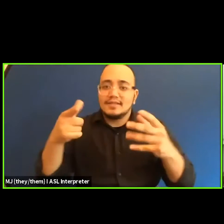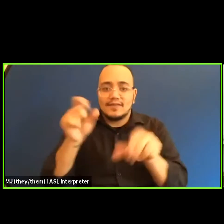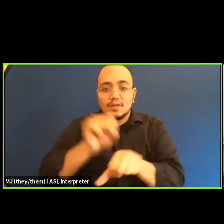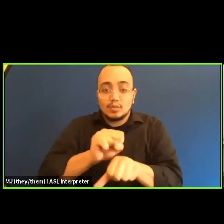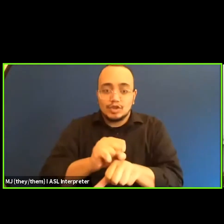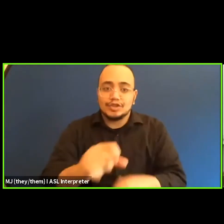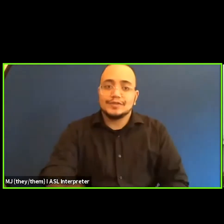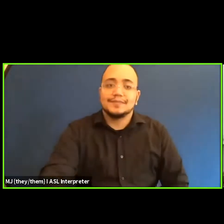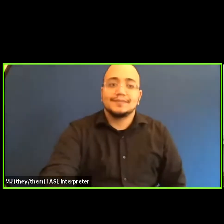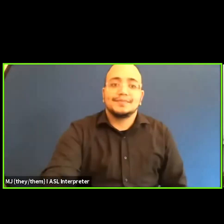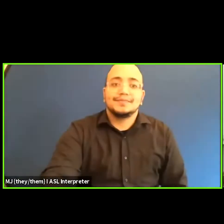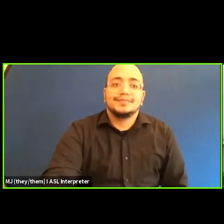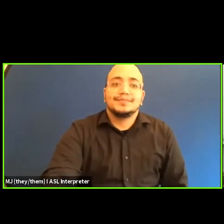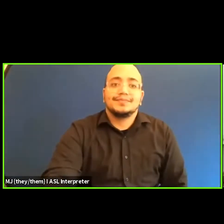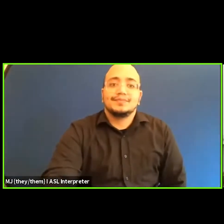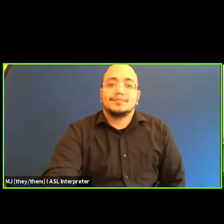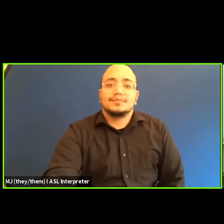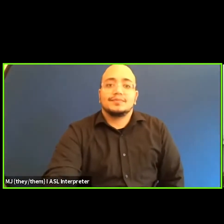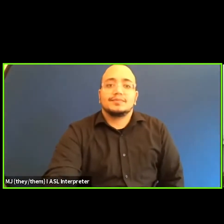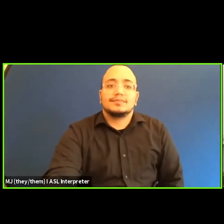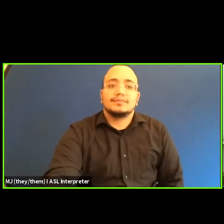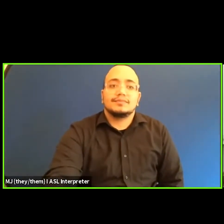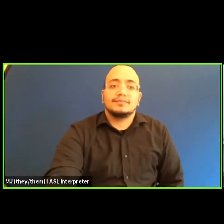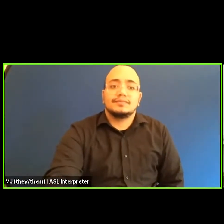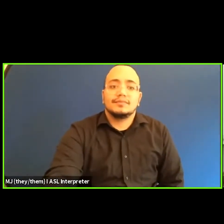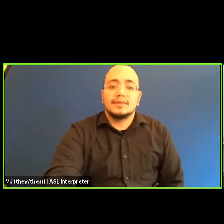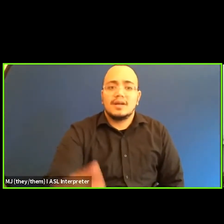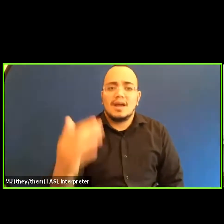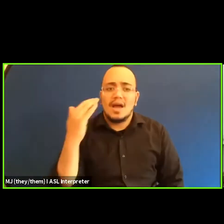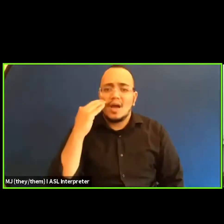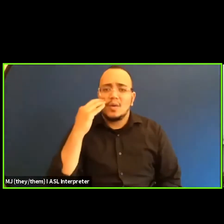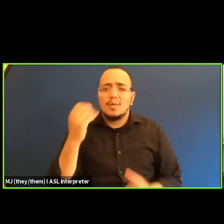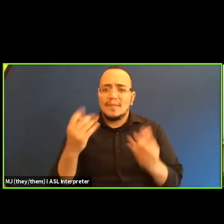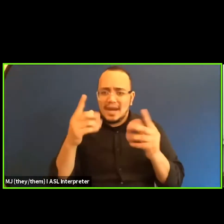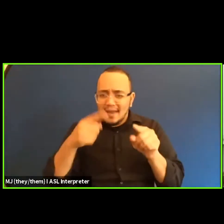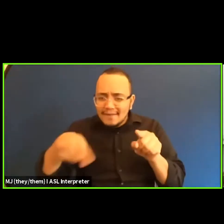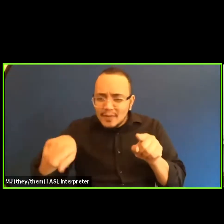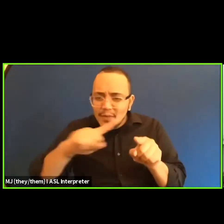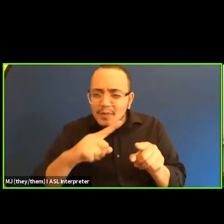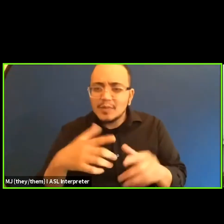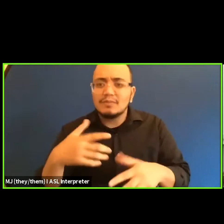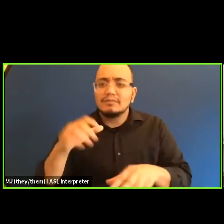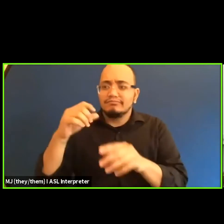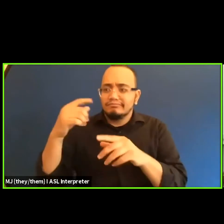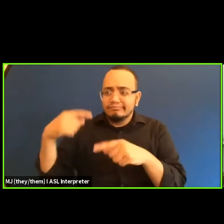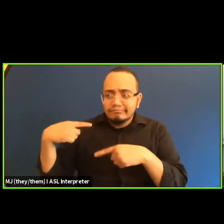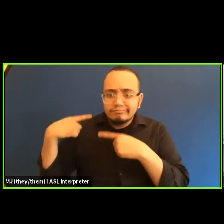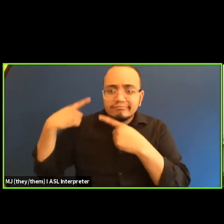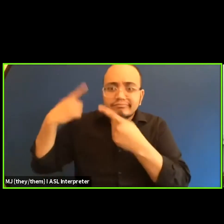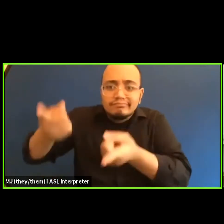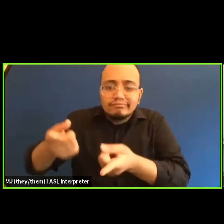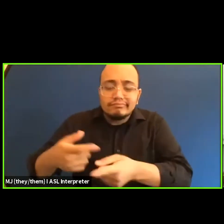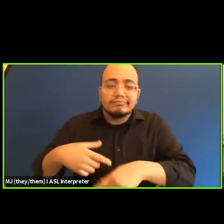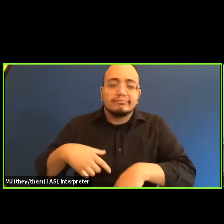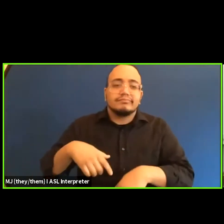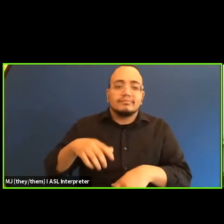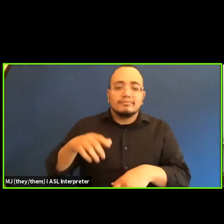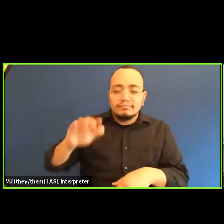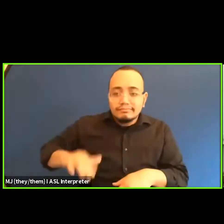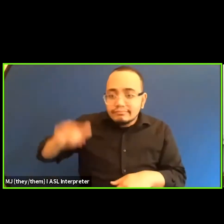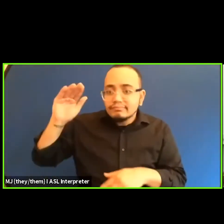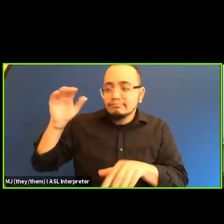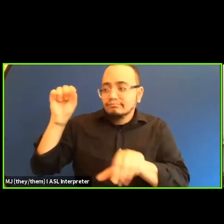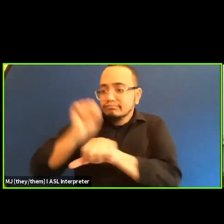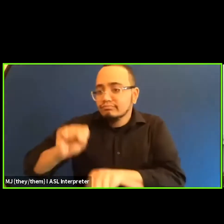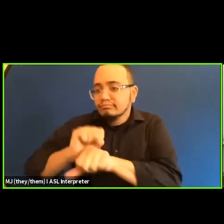of you, and you've been on the front lines of this work for years, some of you for decades, some of you for your entire lives.